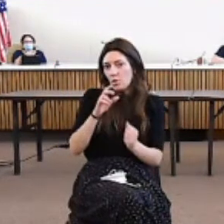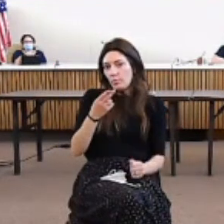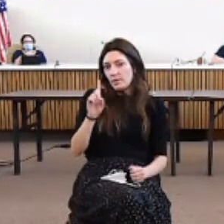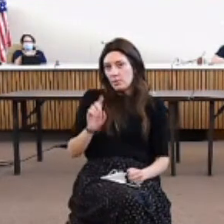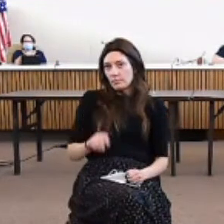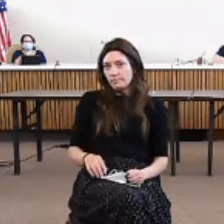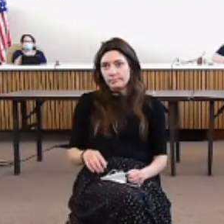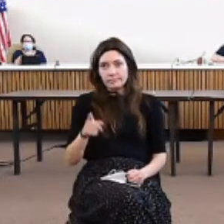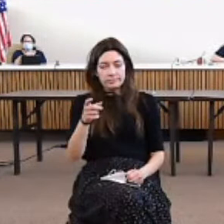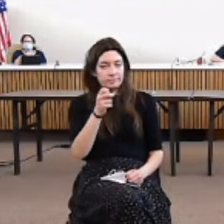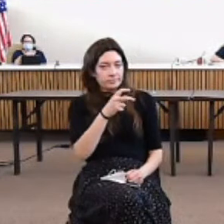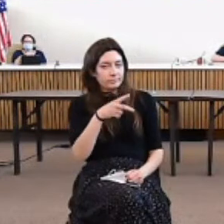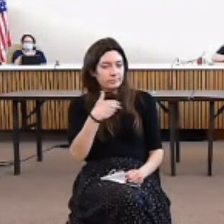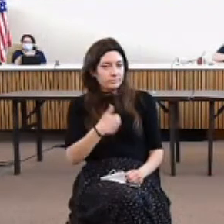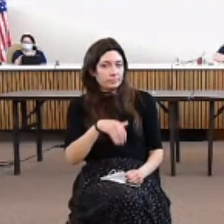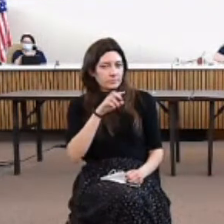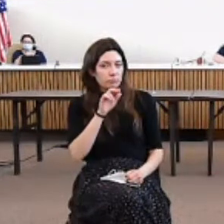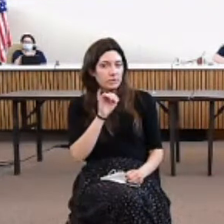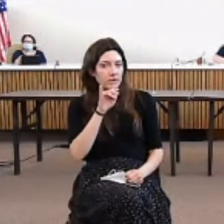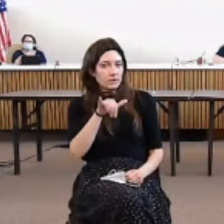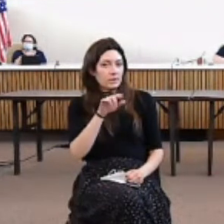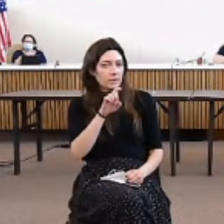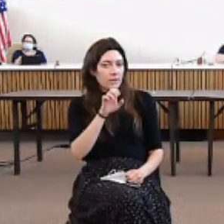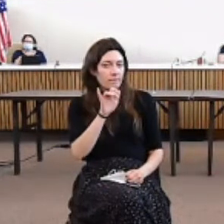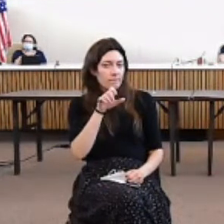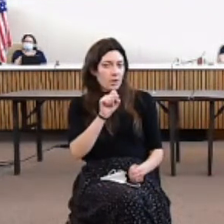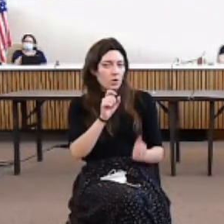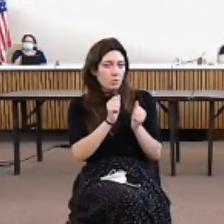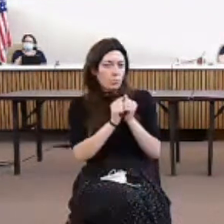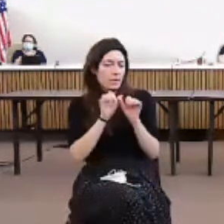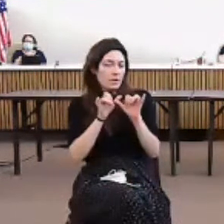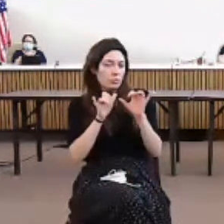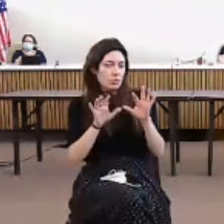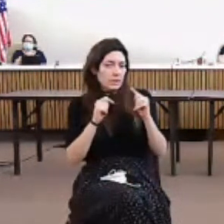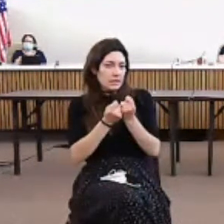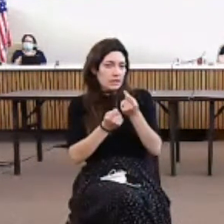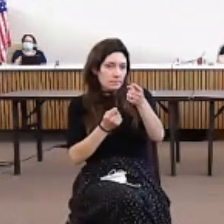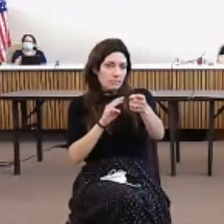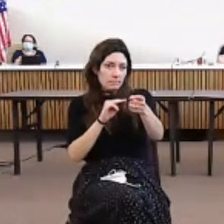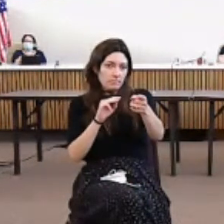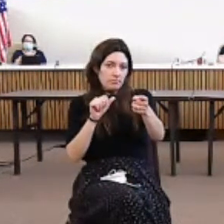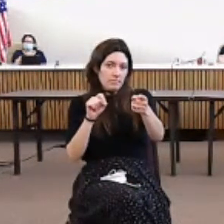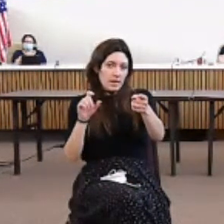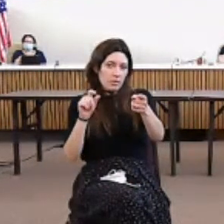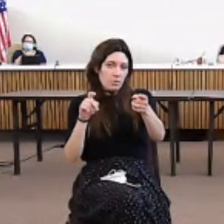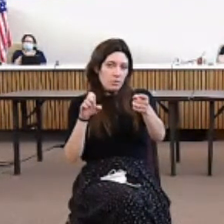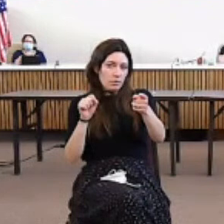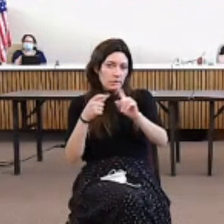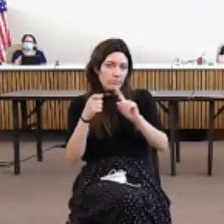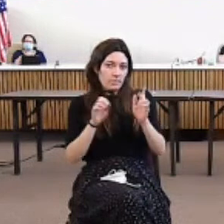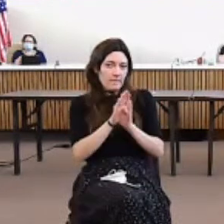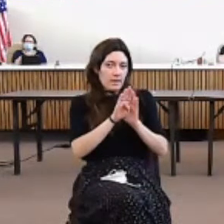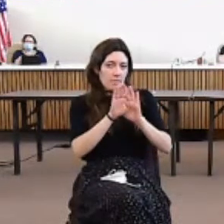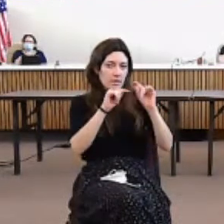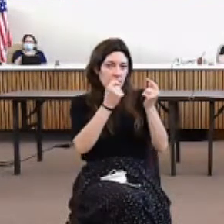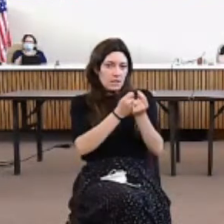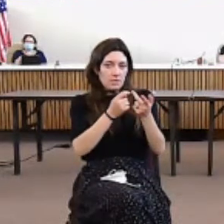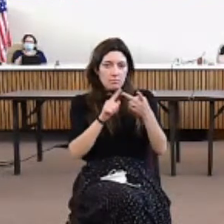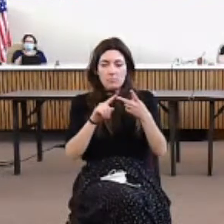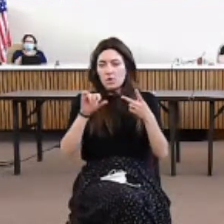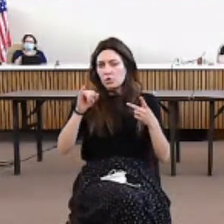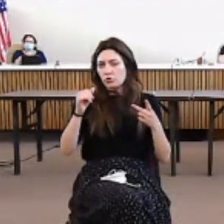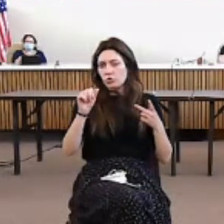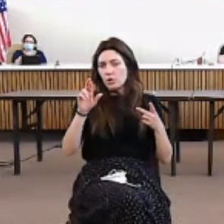good evening. I'm Randy Bebout with Bowler Engineering. With me tonight is Matt Oates from Benderson Development. Jared went